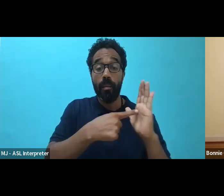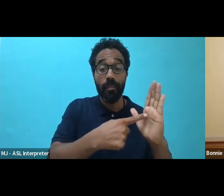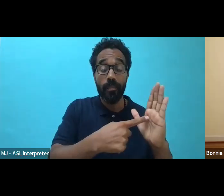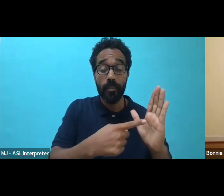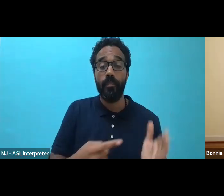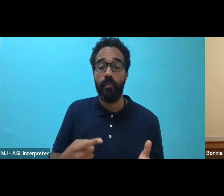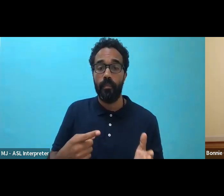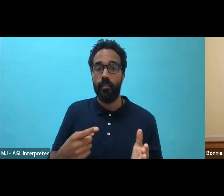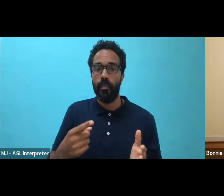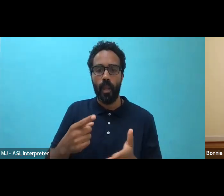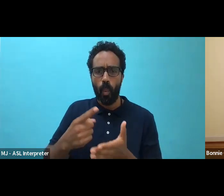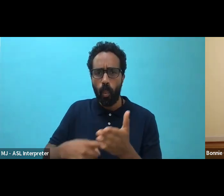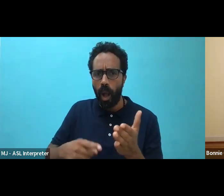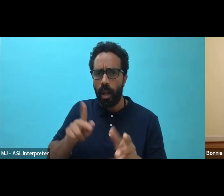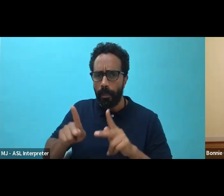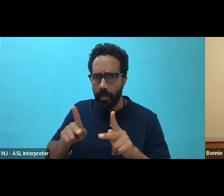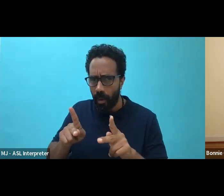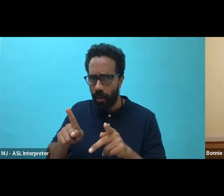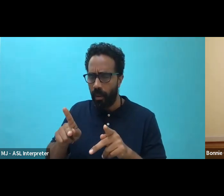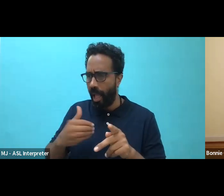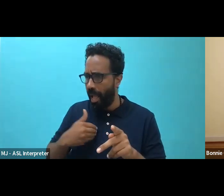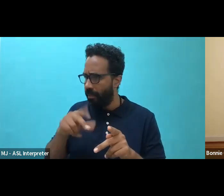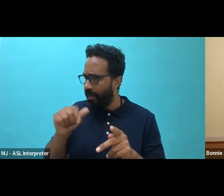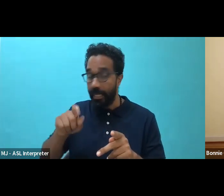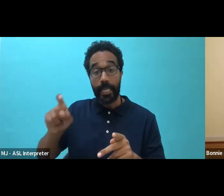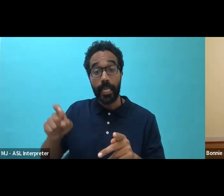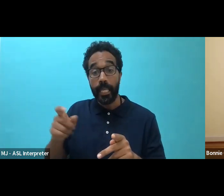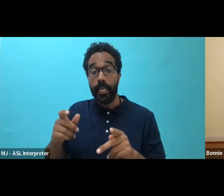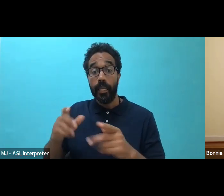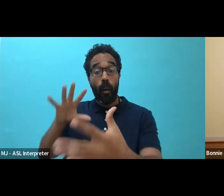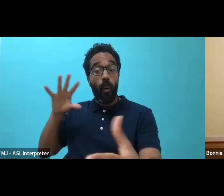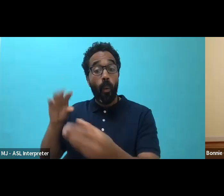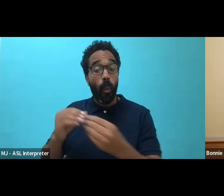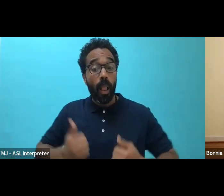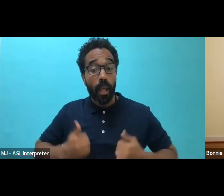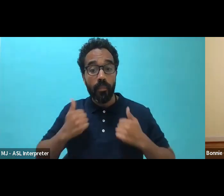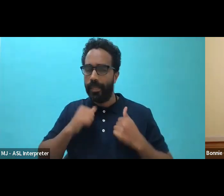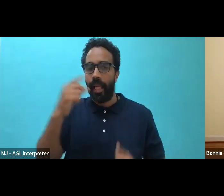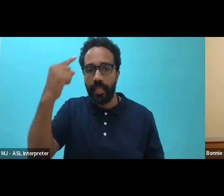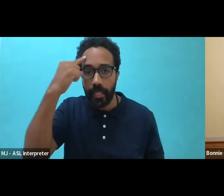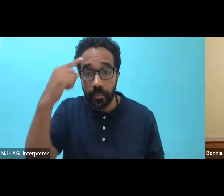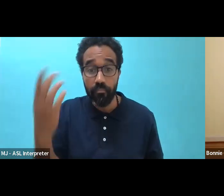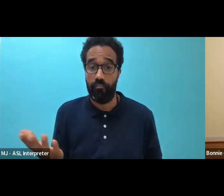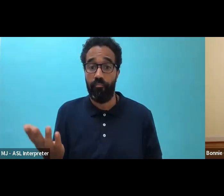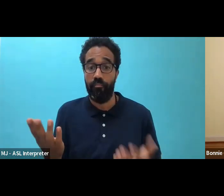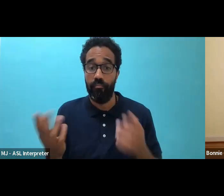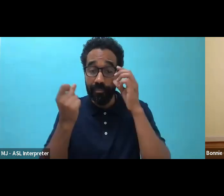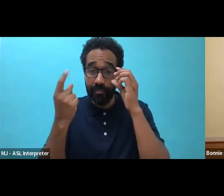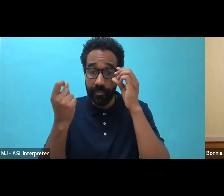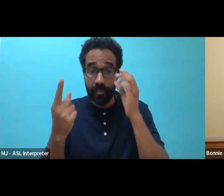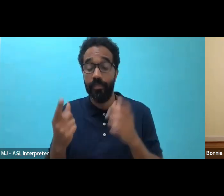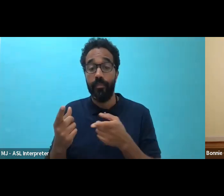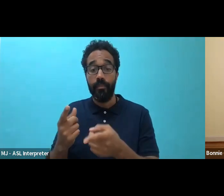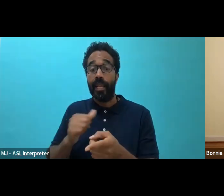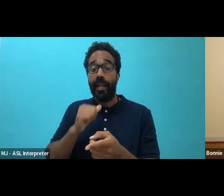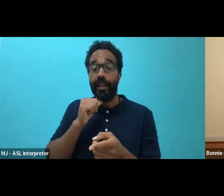people with disabilities, because it doesn't recognize that we can disconnect from the medical